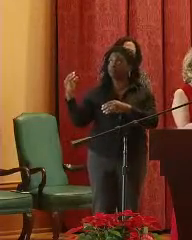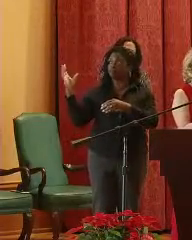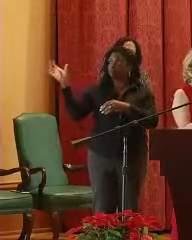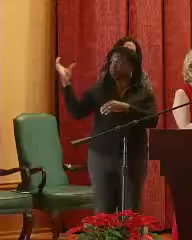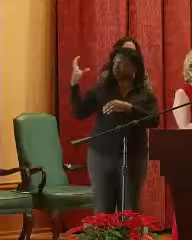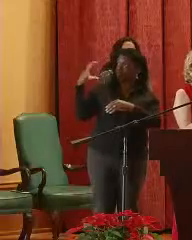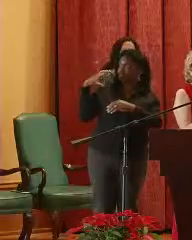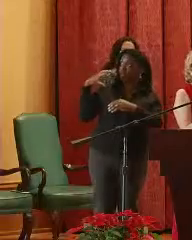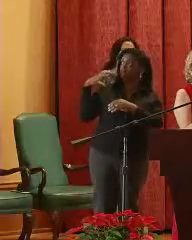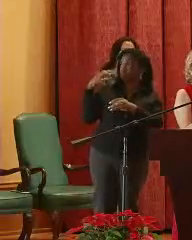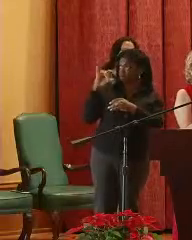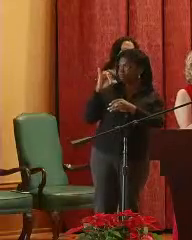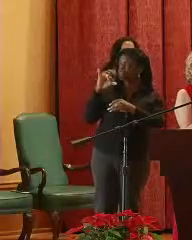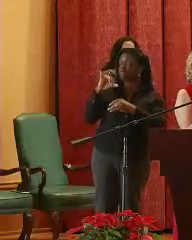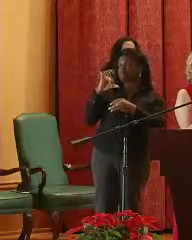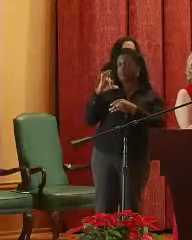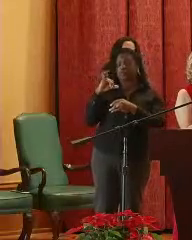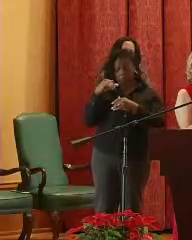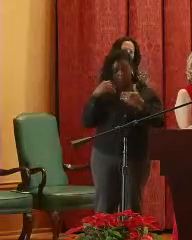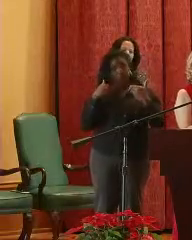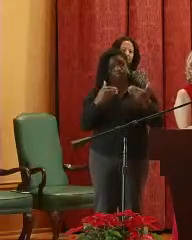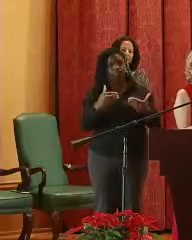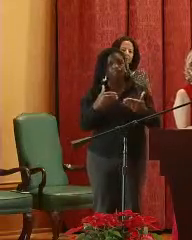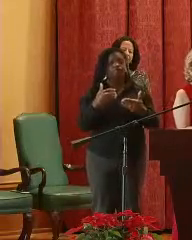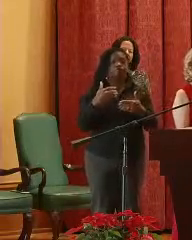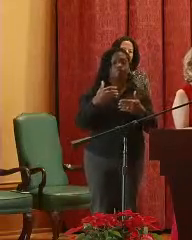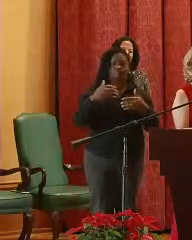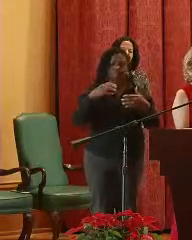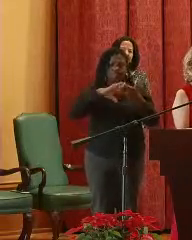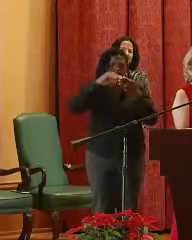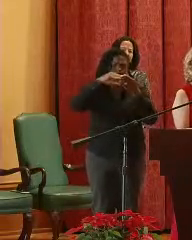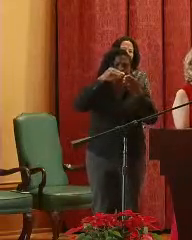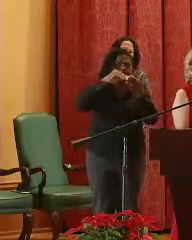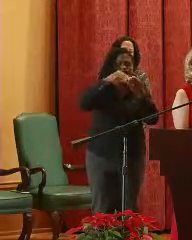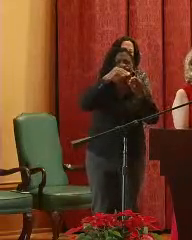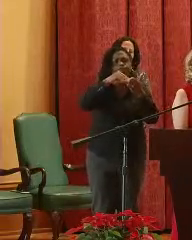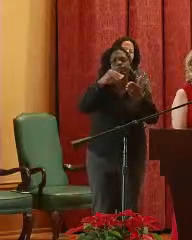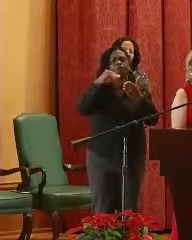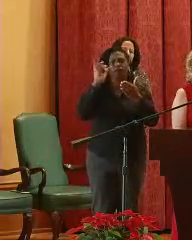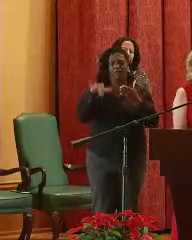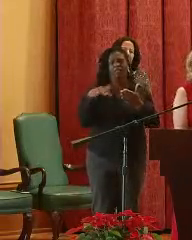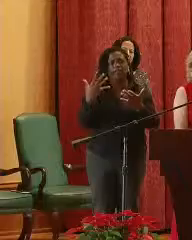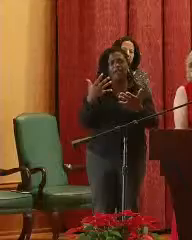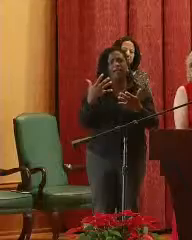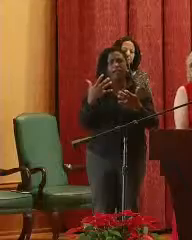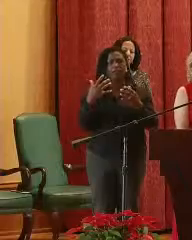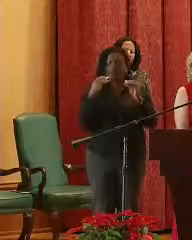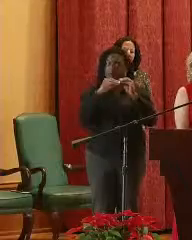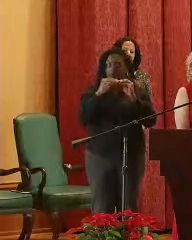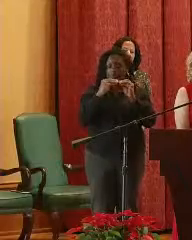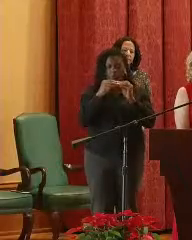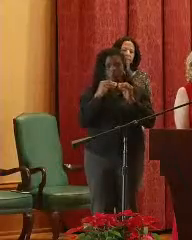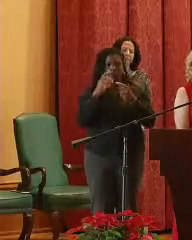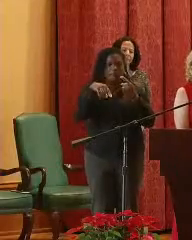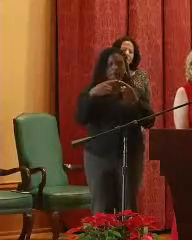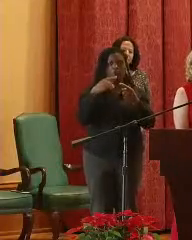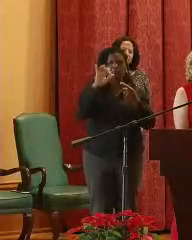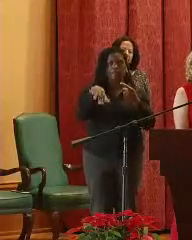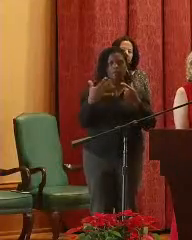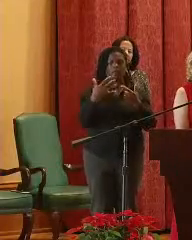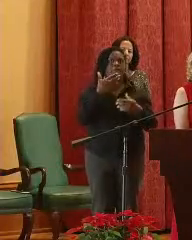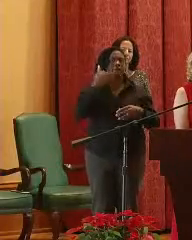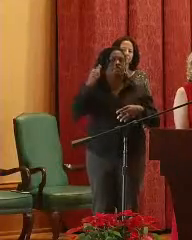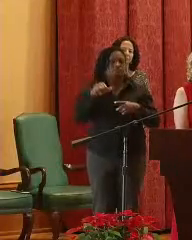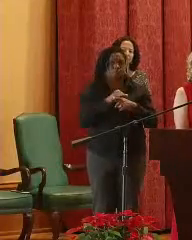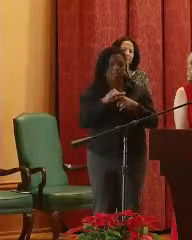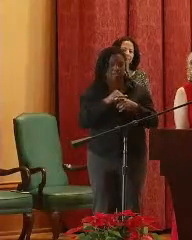what I could about best practices on behalf of the DD population. I was mentored by some of the